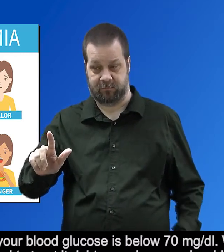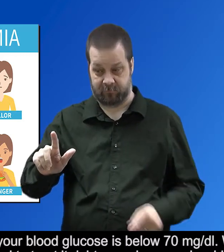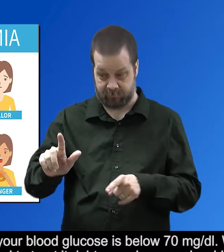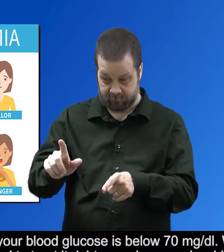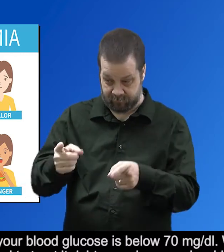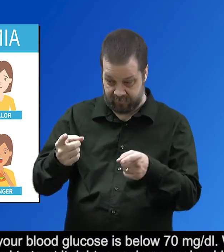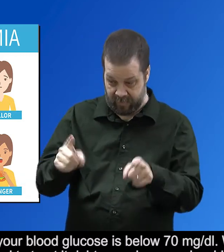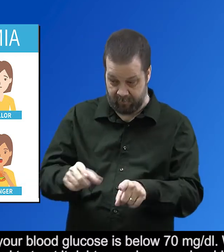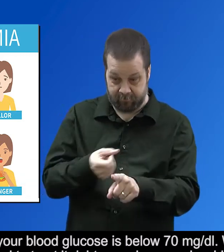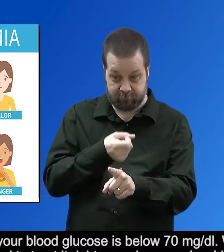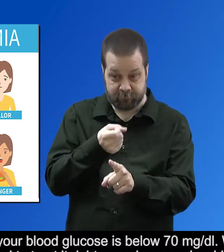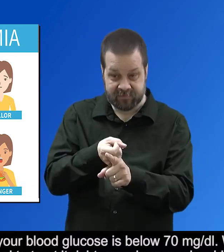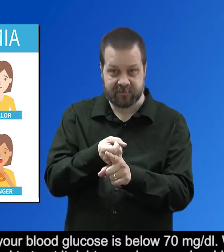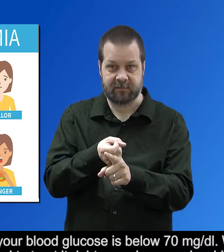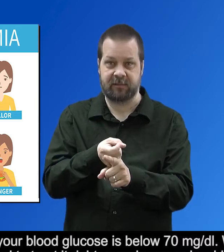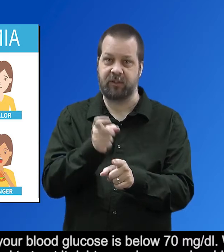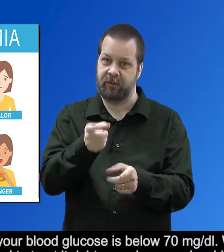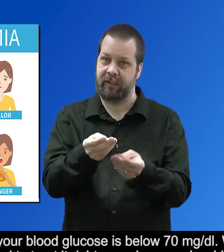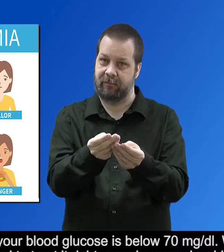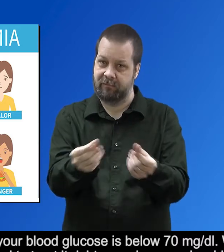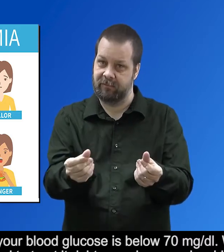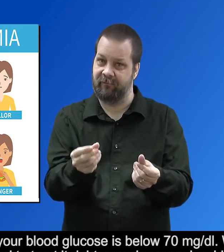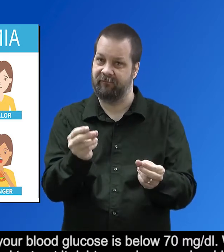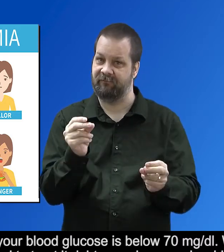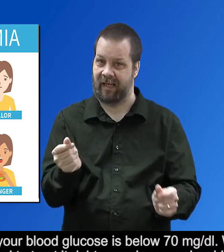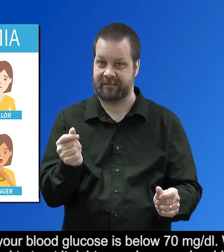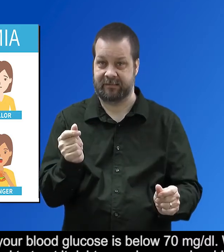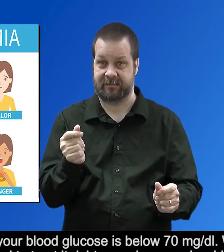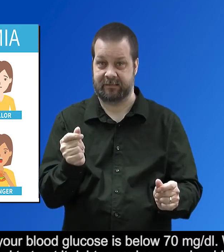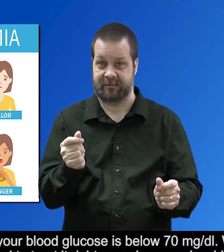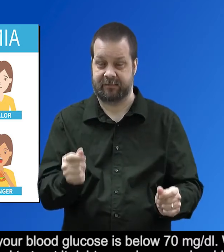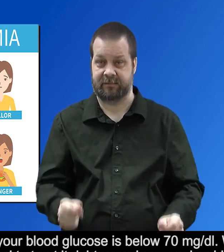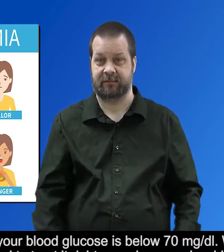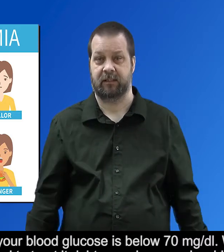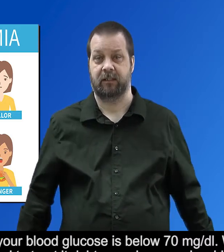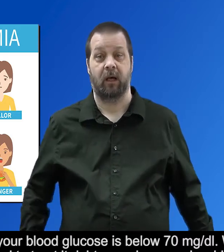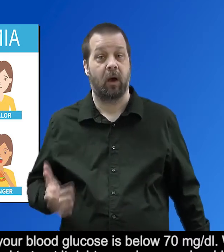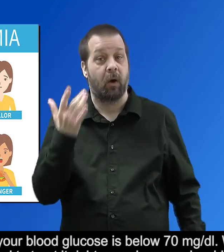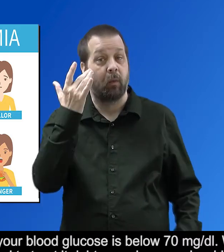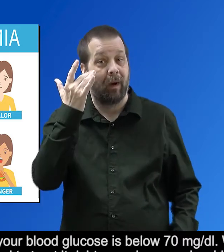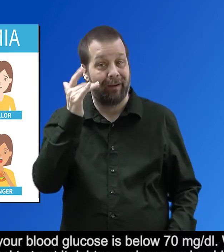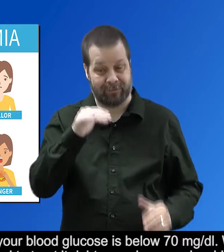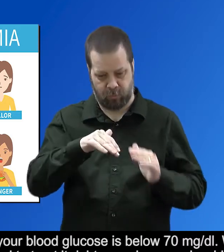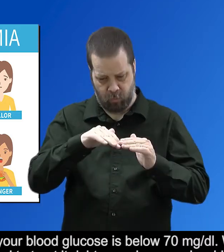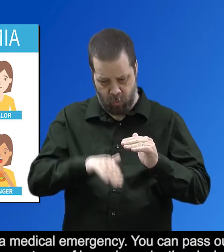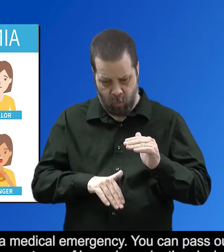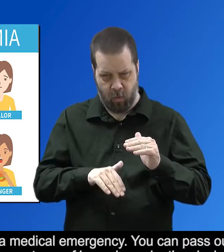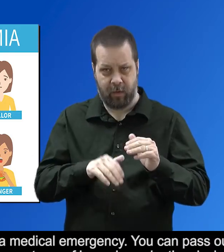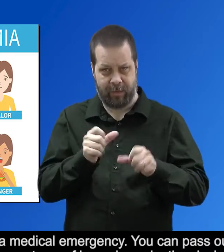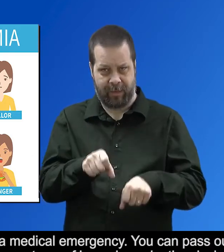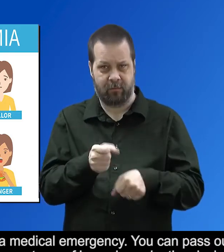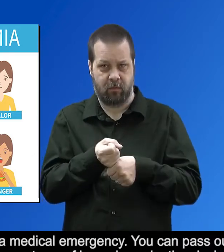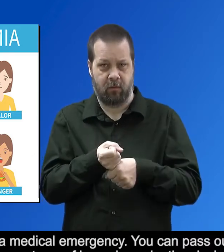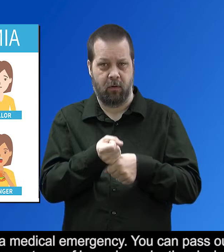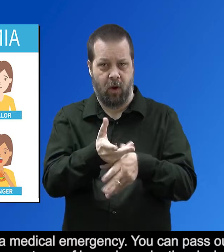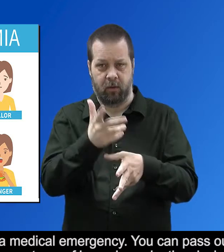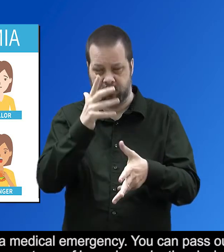When this happens, you need to treat it right away because low blood glucose can cause